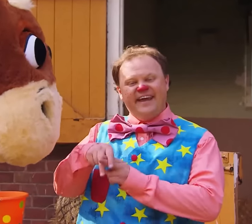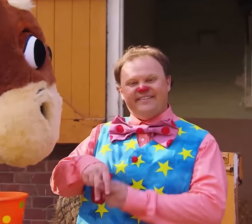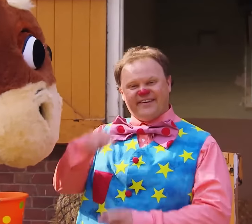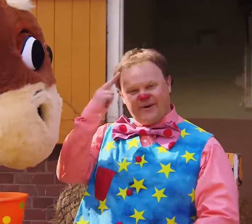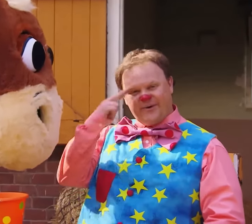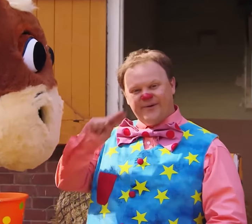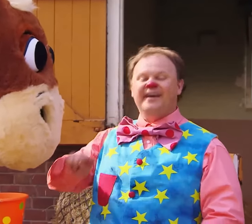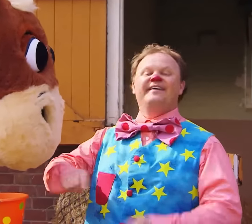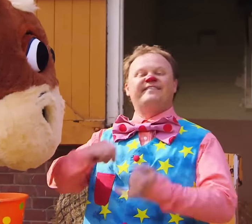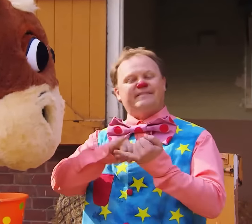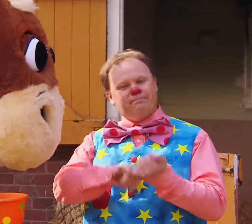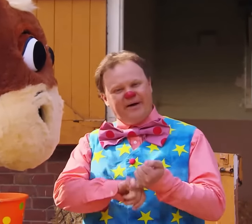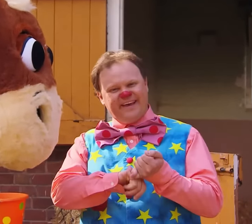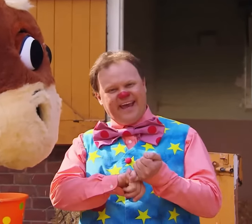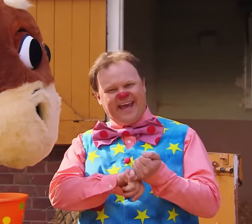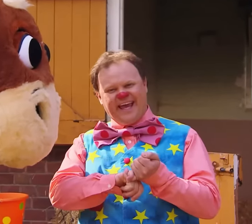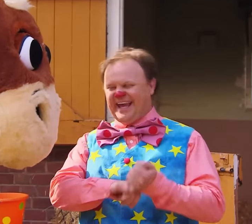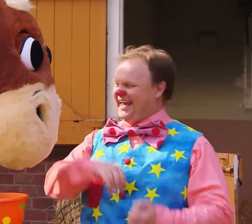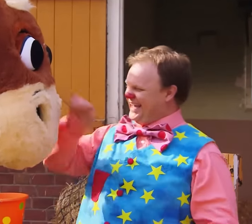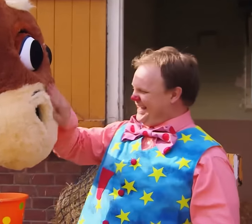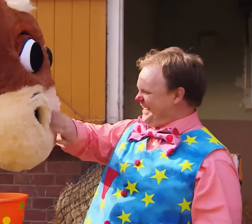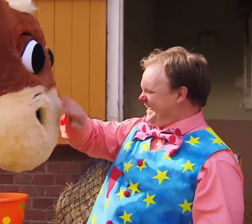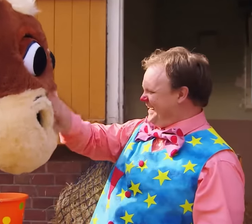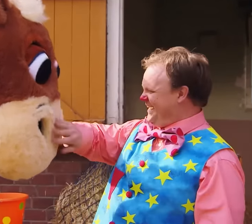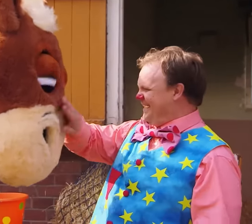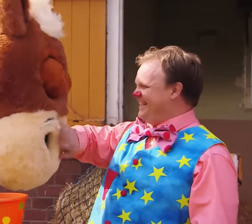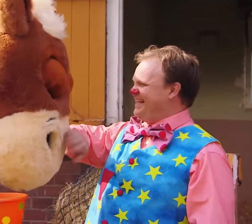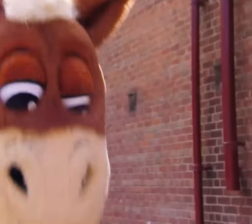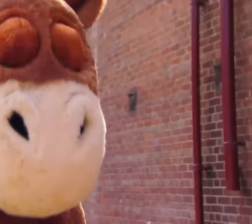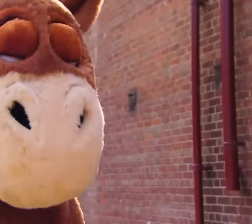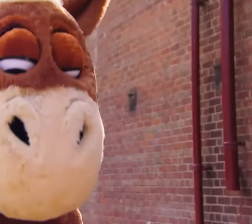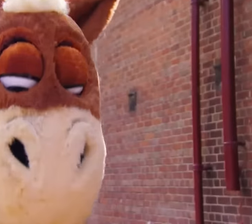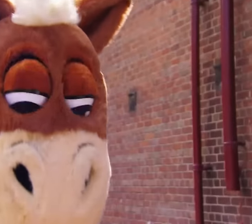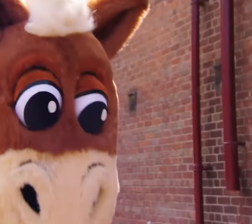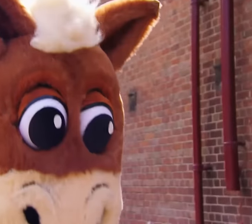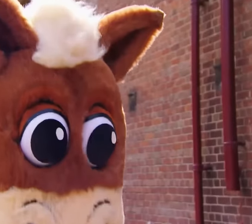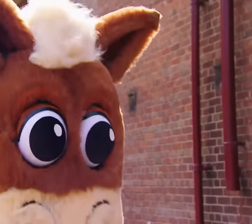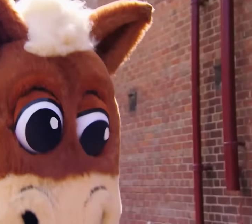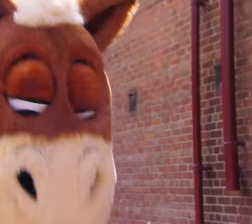She's called Spotty. Hello, Spotty.